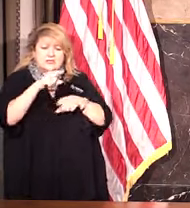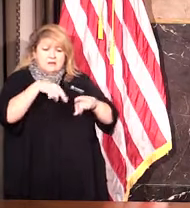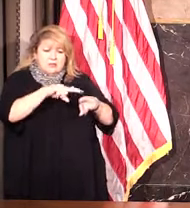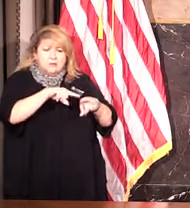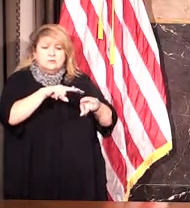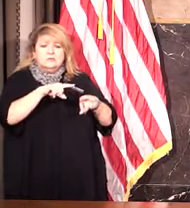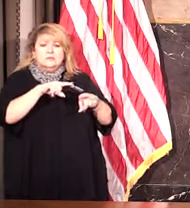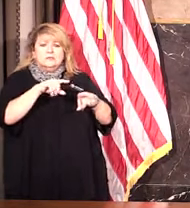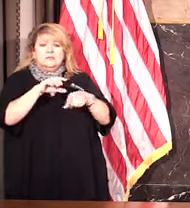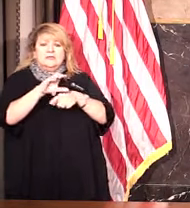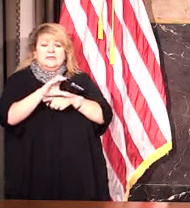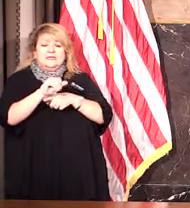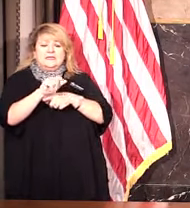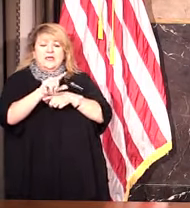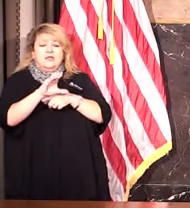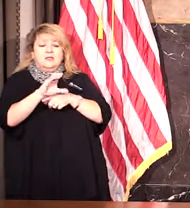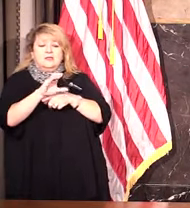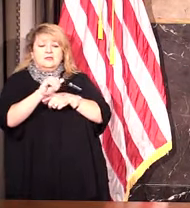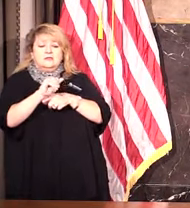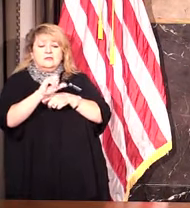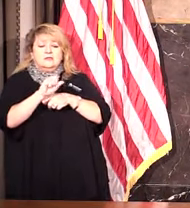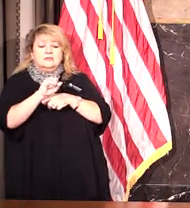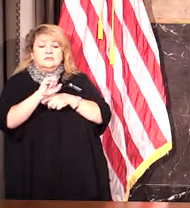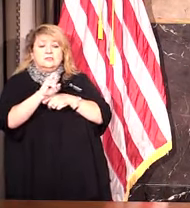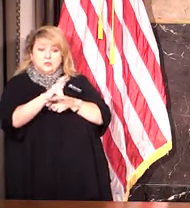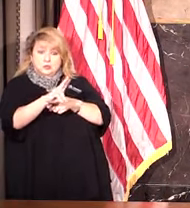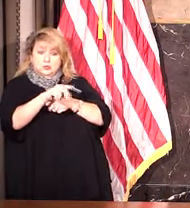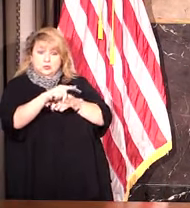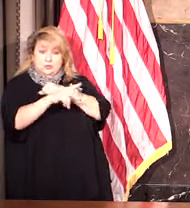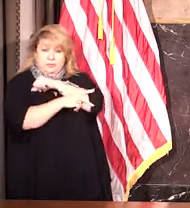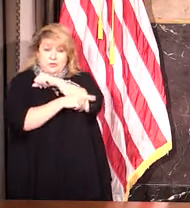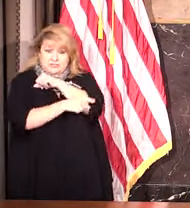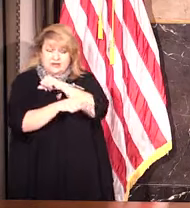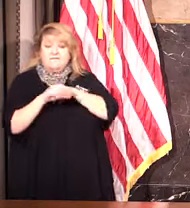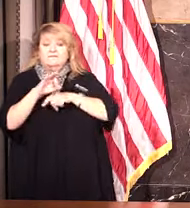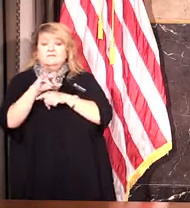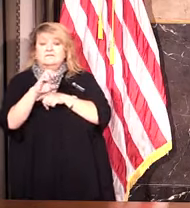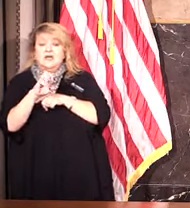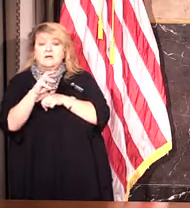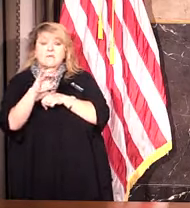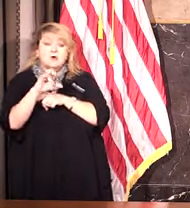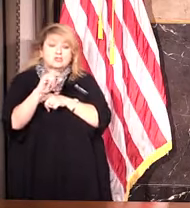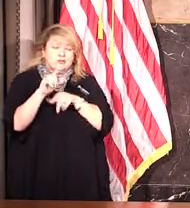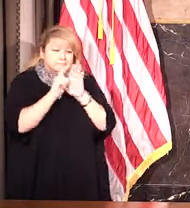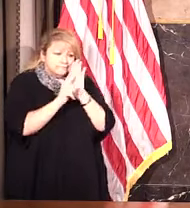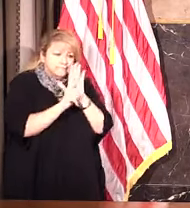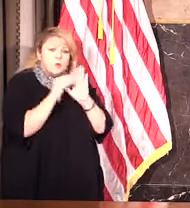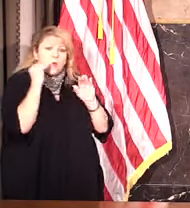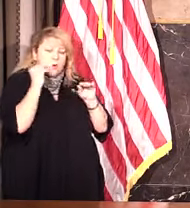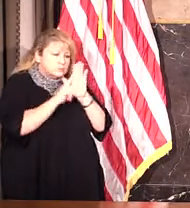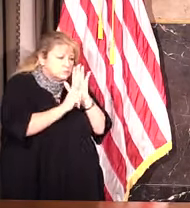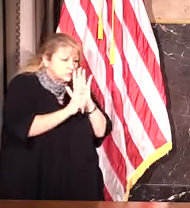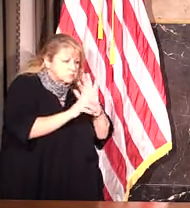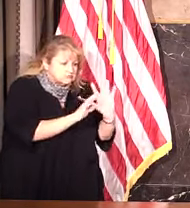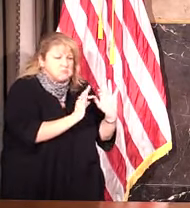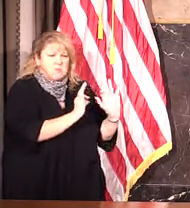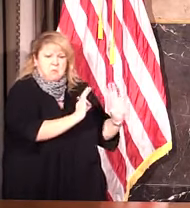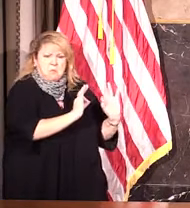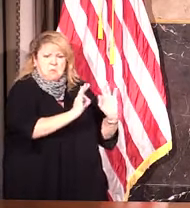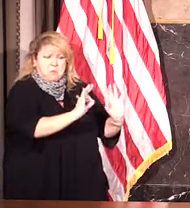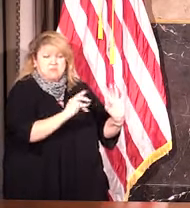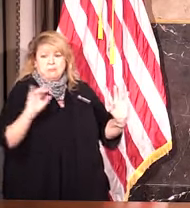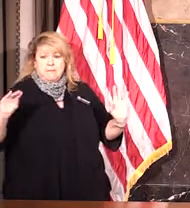point Calcasieu Parish, and the fire marshal and others are inspecting homes and moving people back just